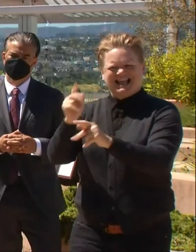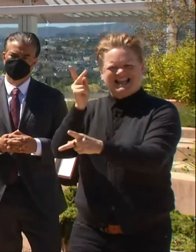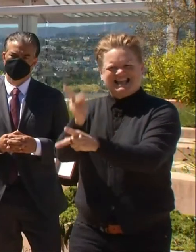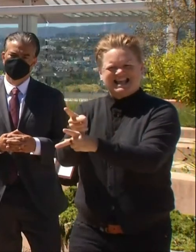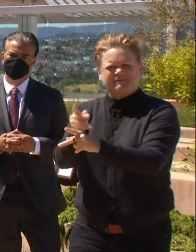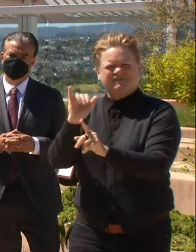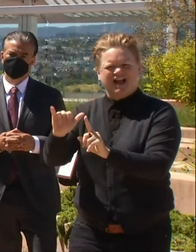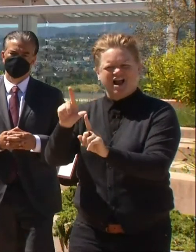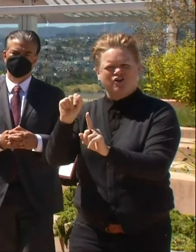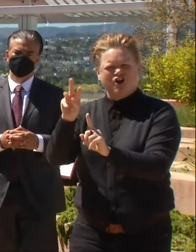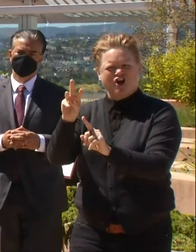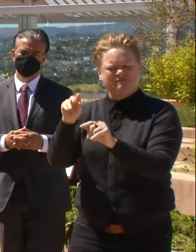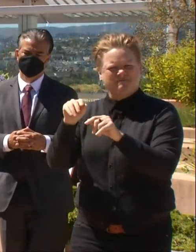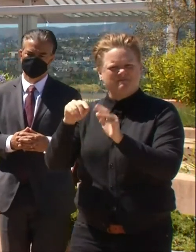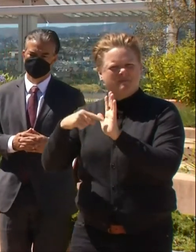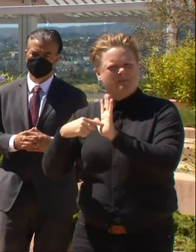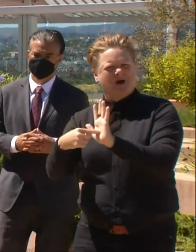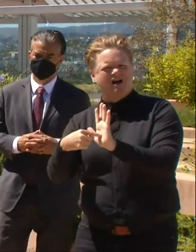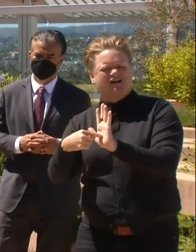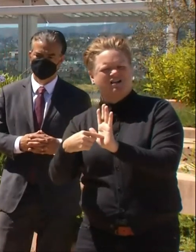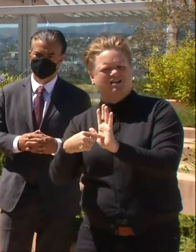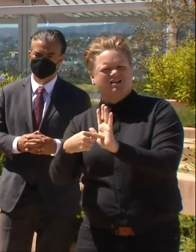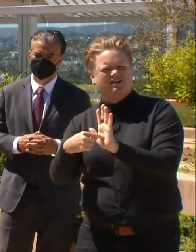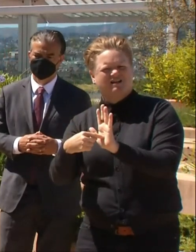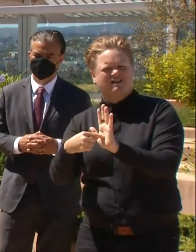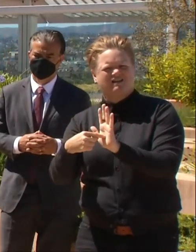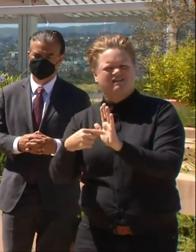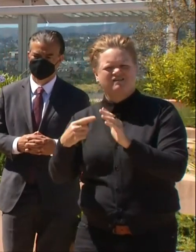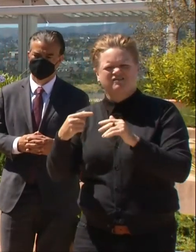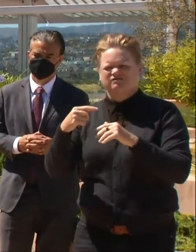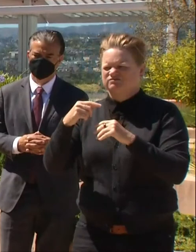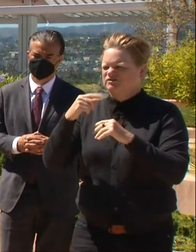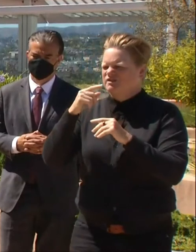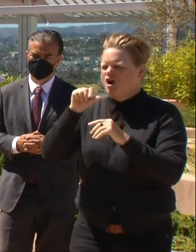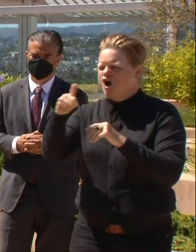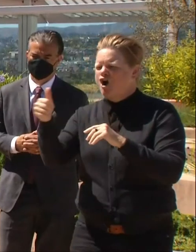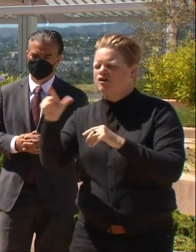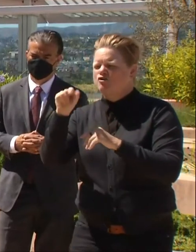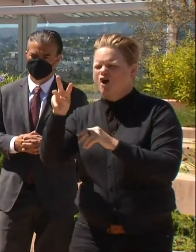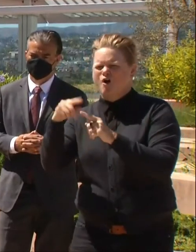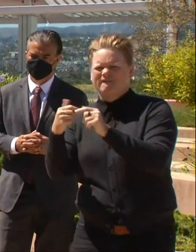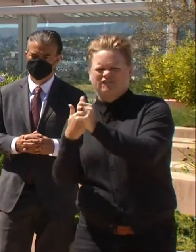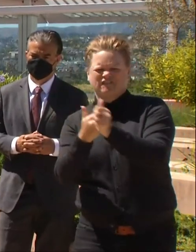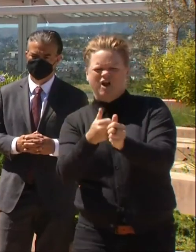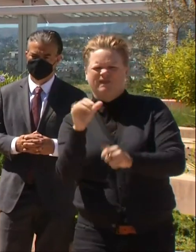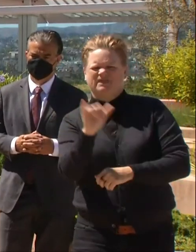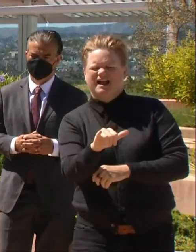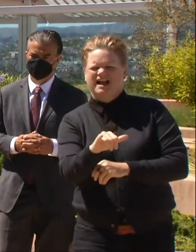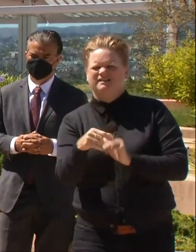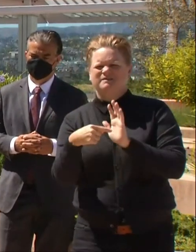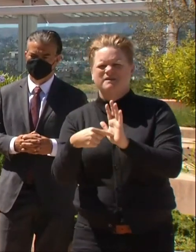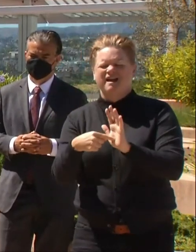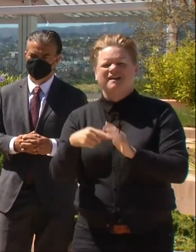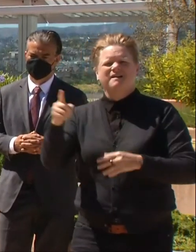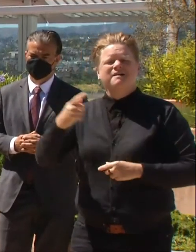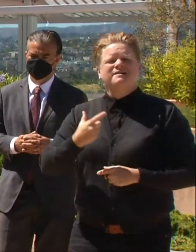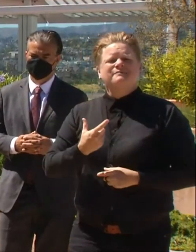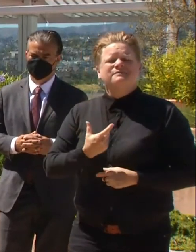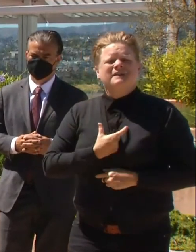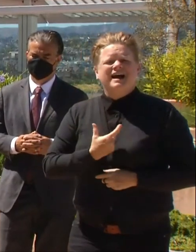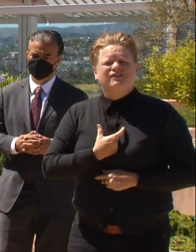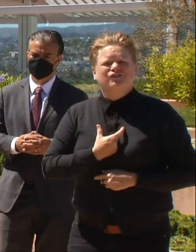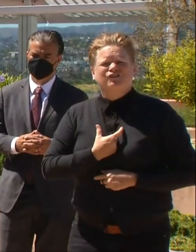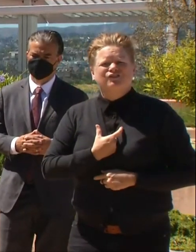for federal policies along the lines Robin just stated that have been advanced by our own former mayor. Current U.S. Senator,